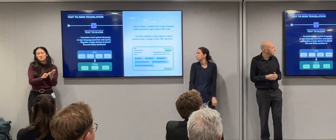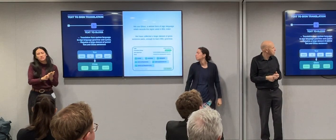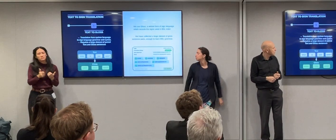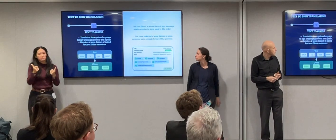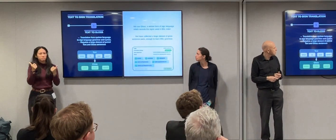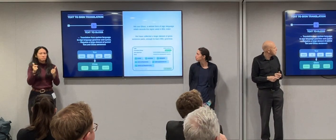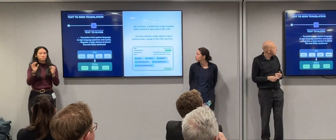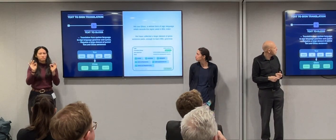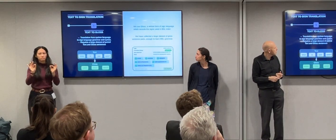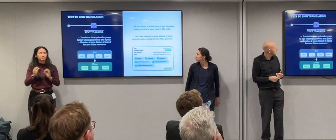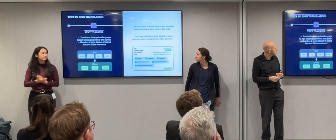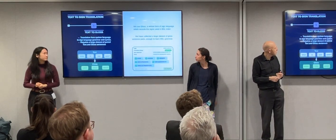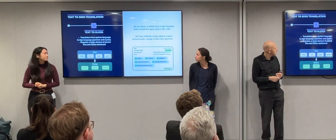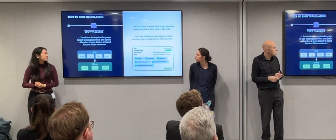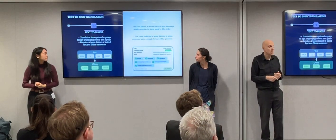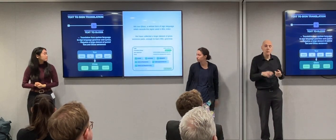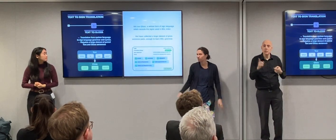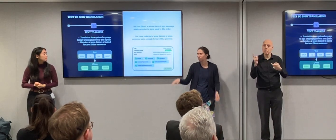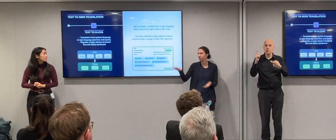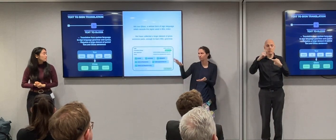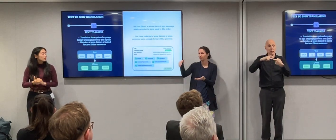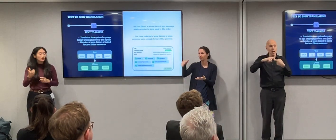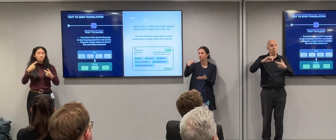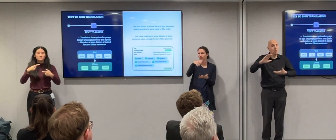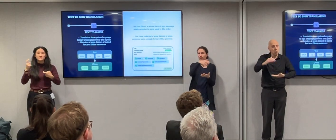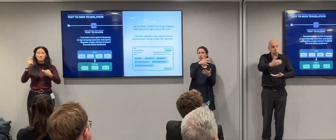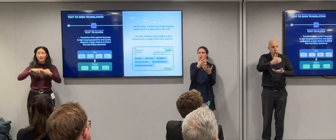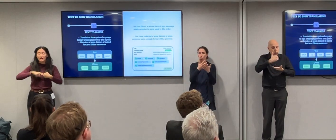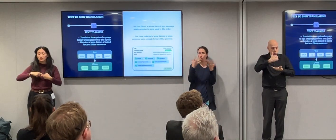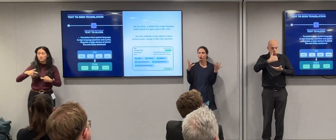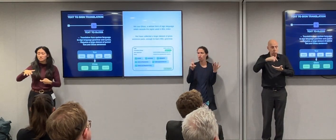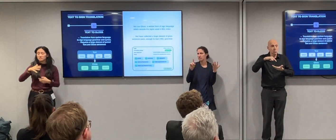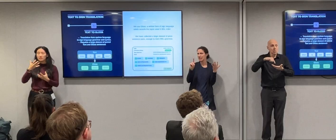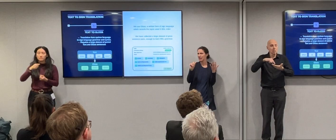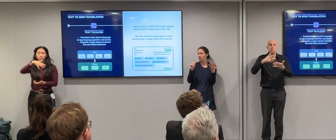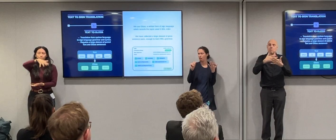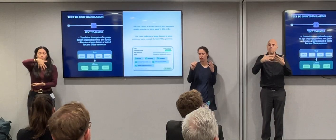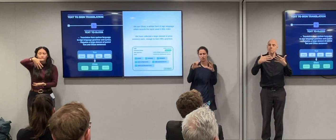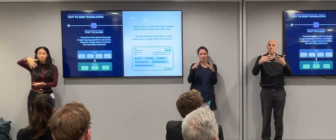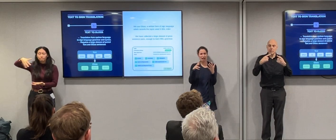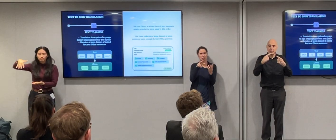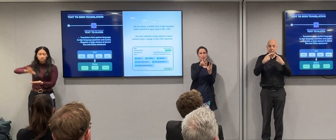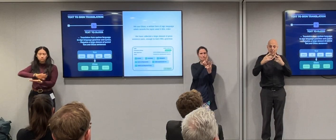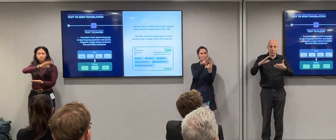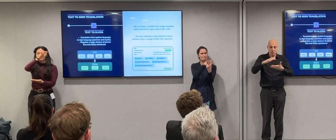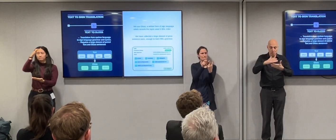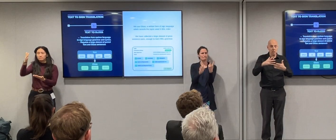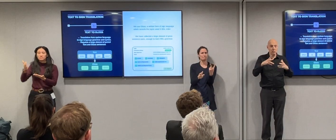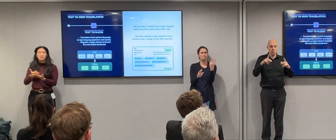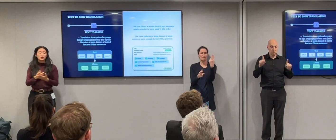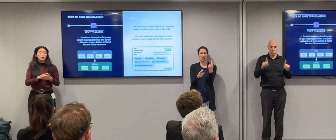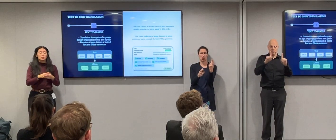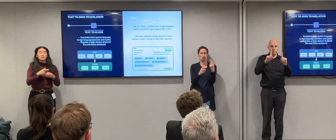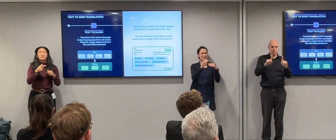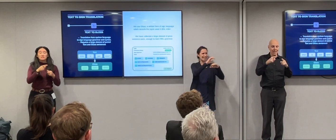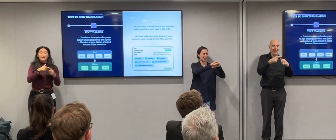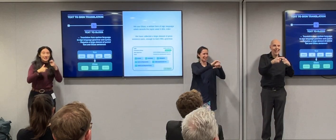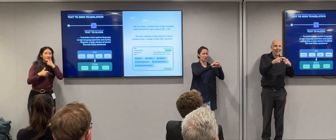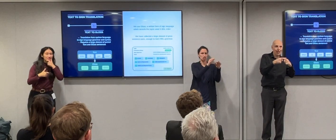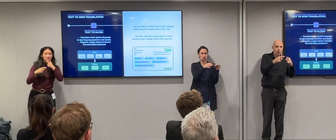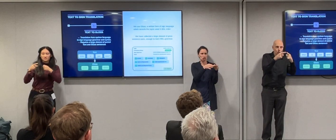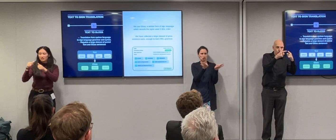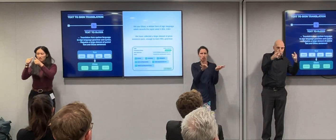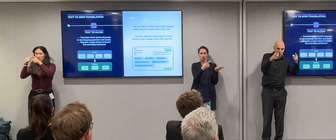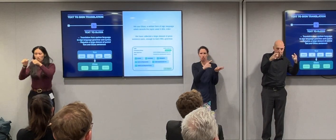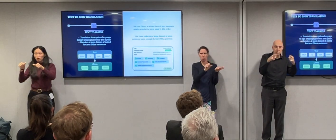So within Synapse, we've collected a large data set of paired English and gloss sentences. This has